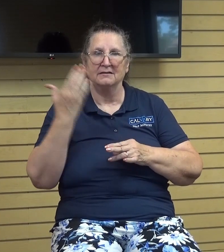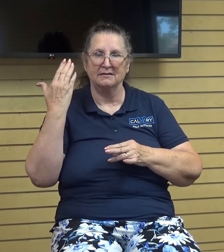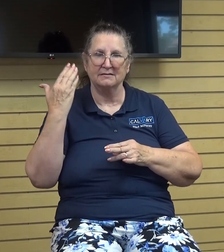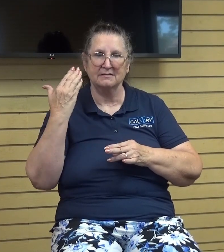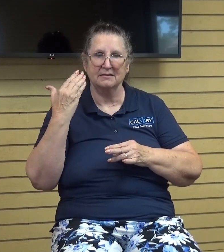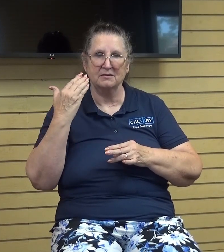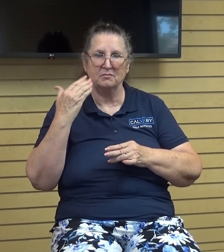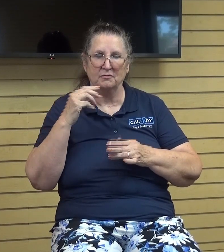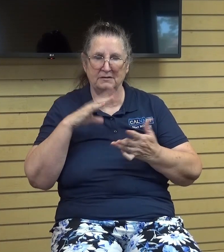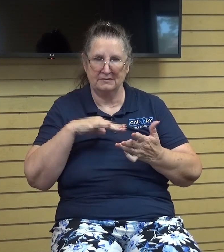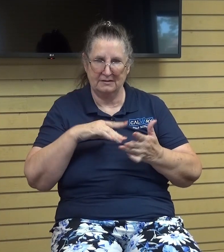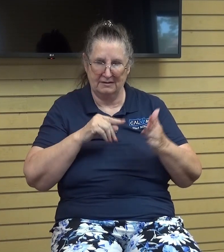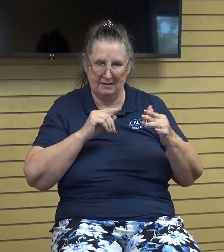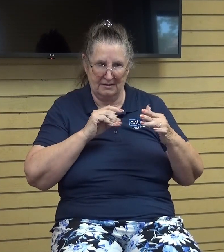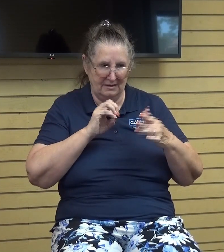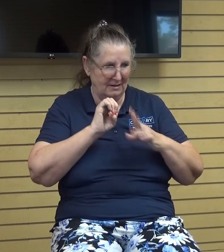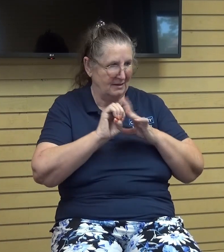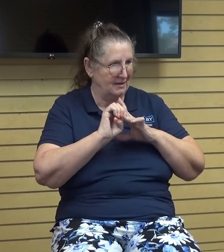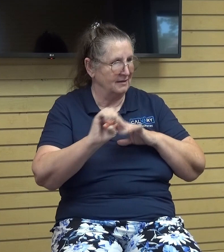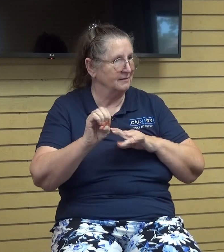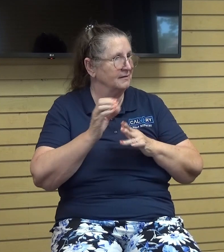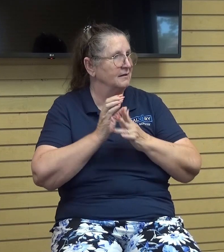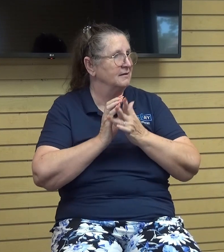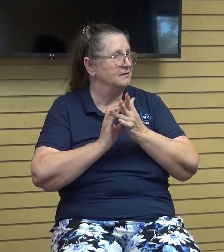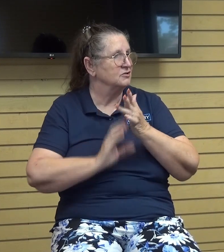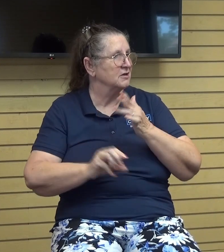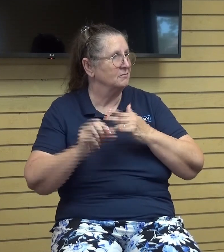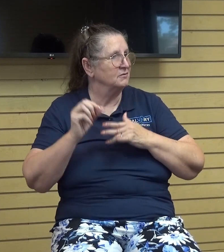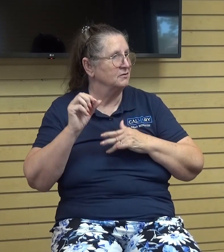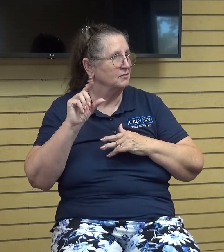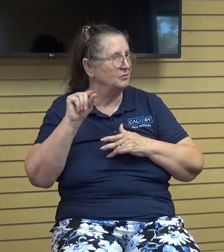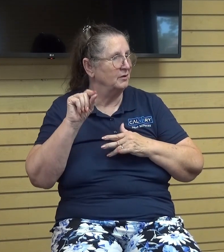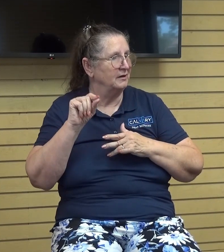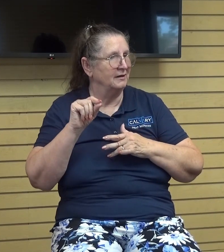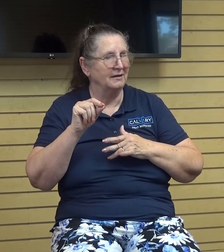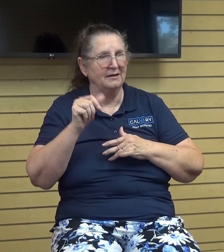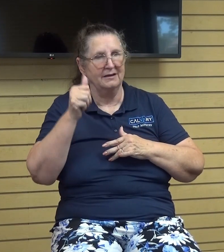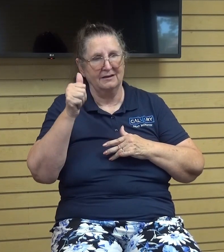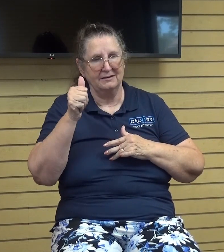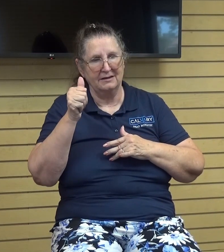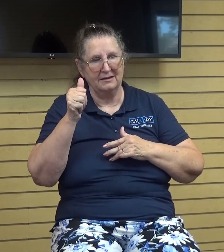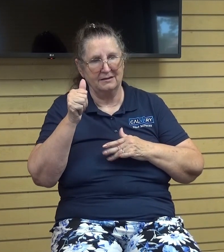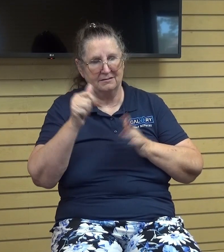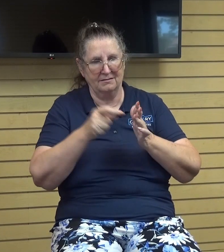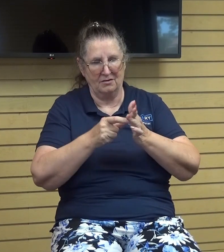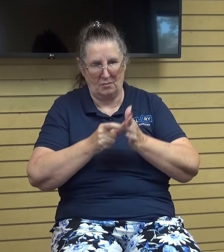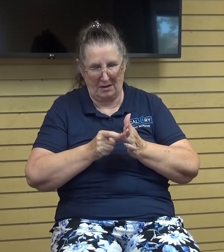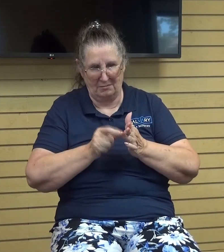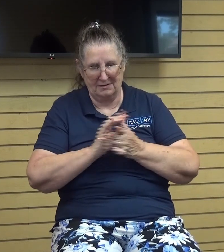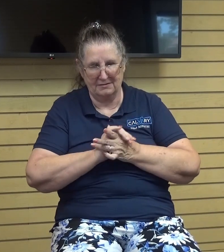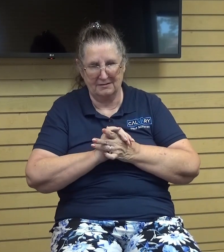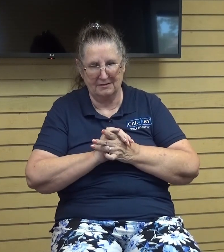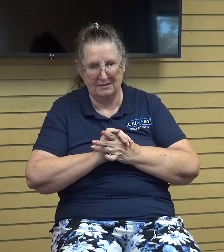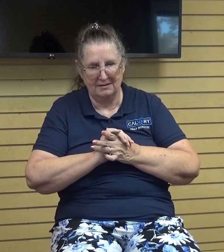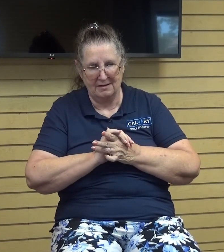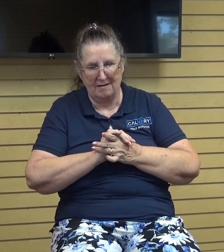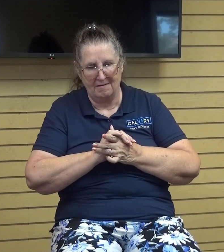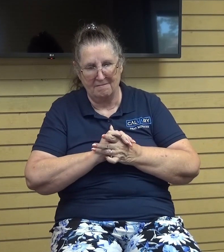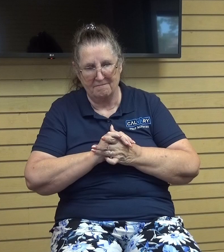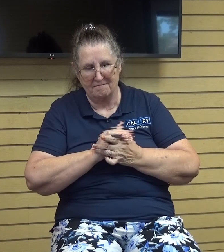Exodus chapter 20, the Ten Commandments. We got all the way down to verse 13, so we're going to pick up